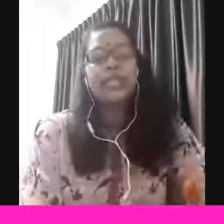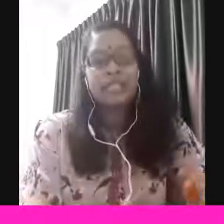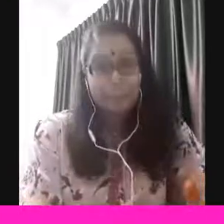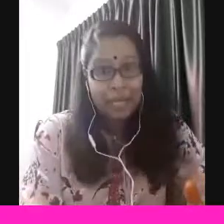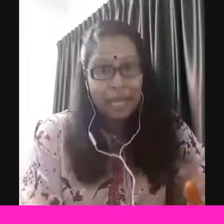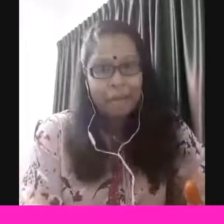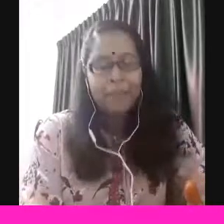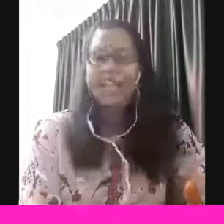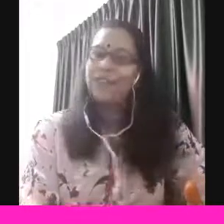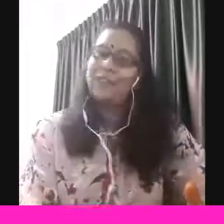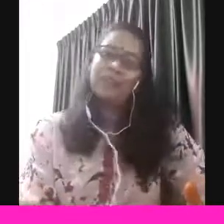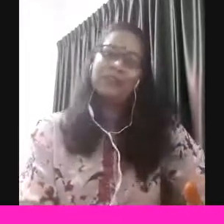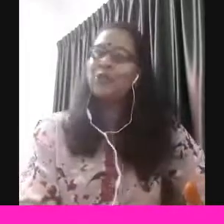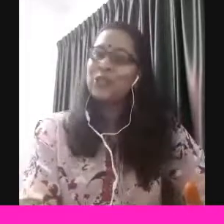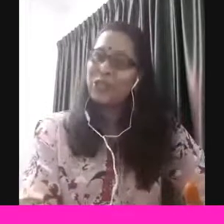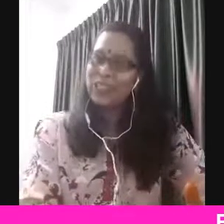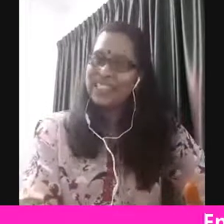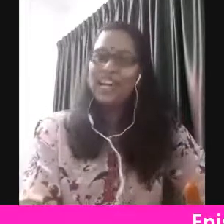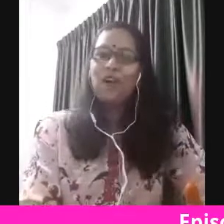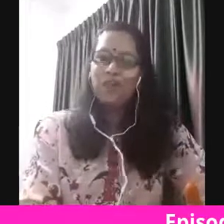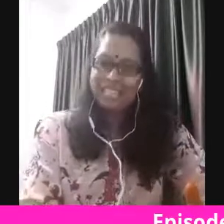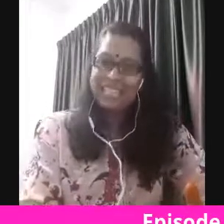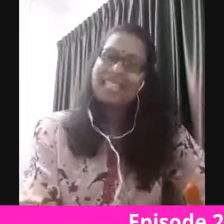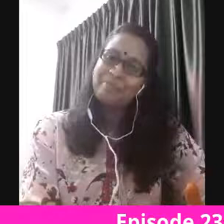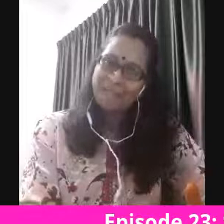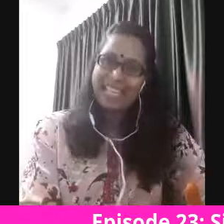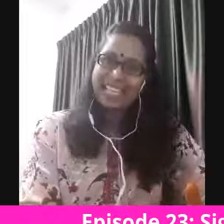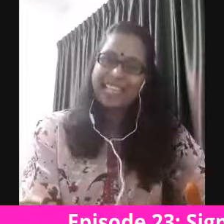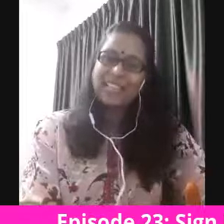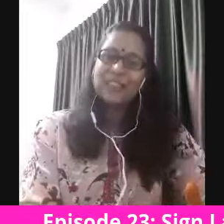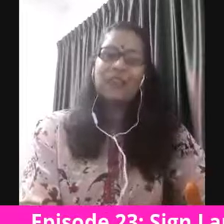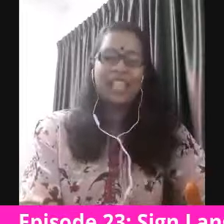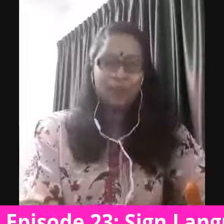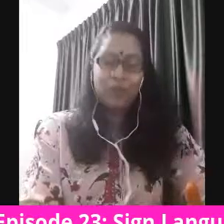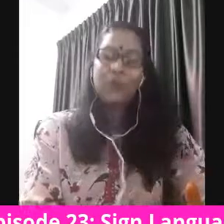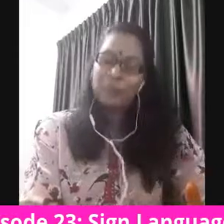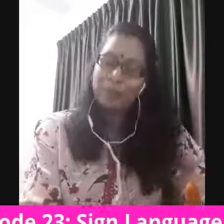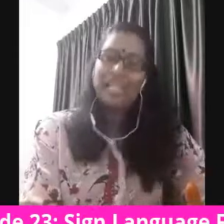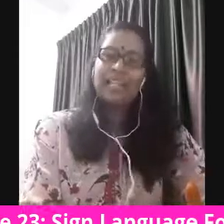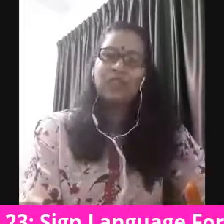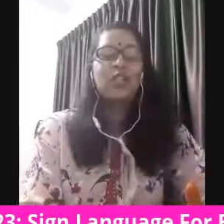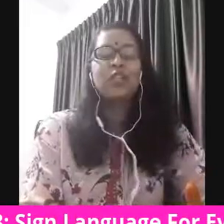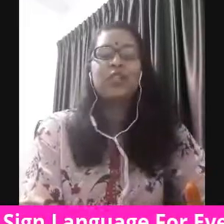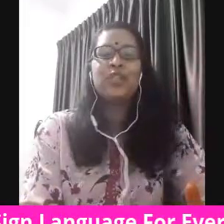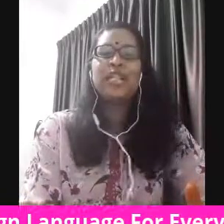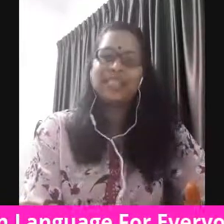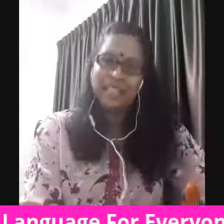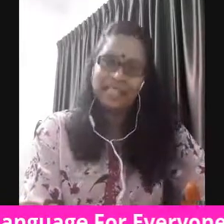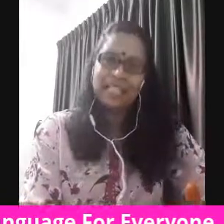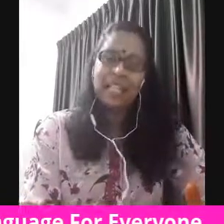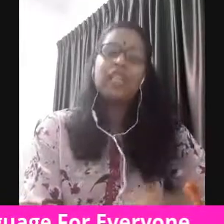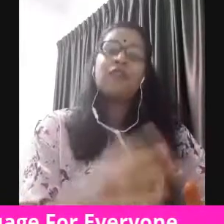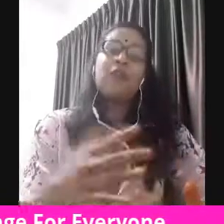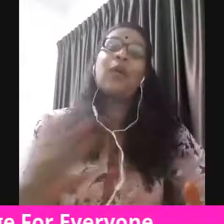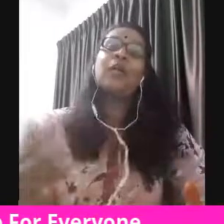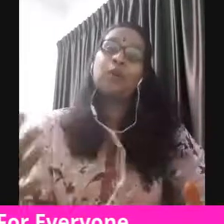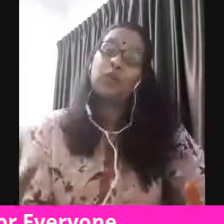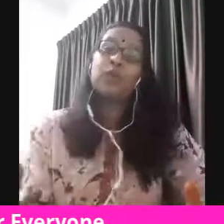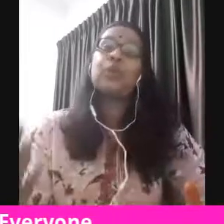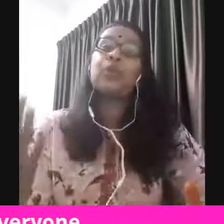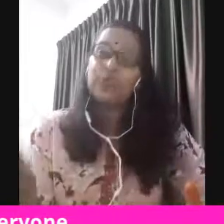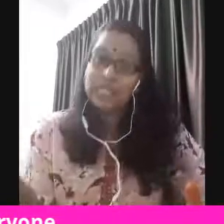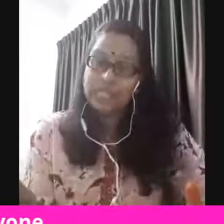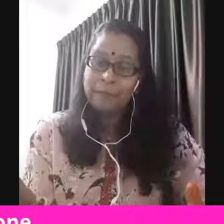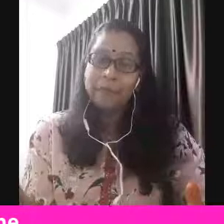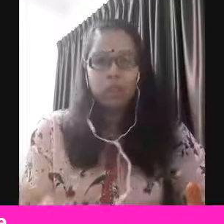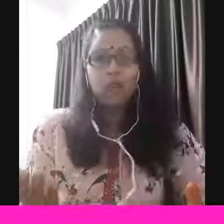continue STPM, we have no choice, only in Penang. So they have to go to Penang to continue their studies. If they want go